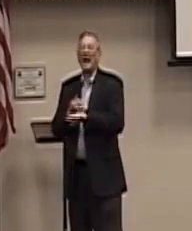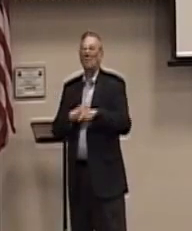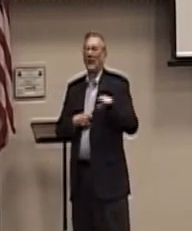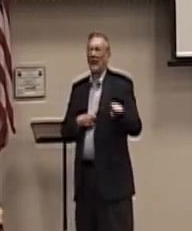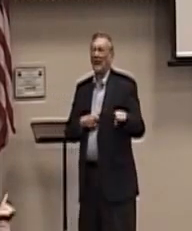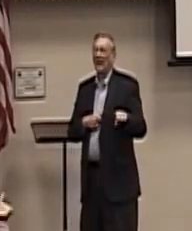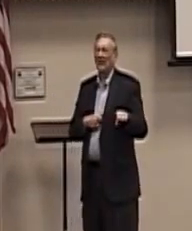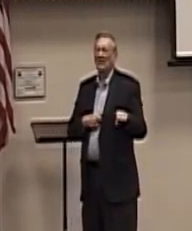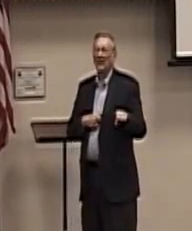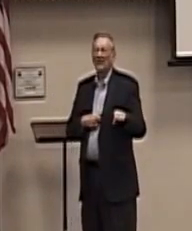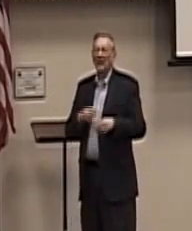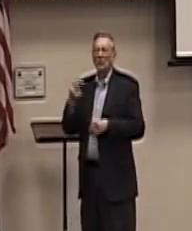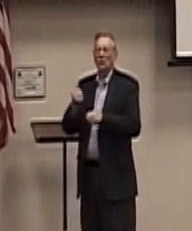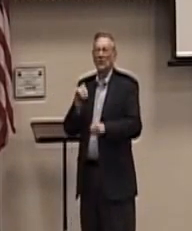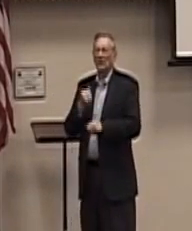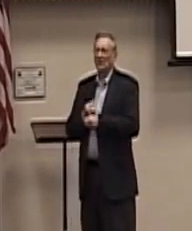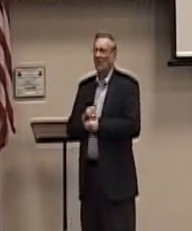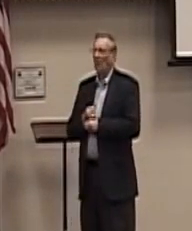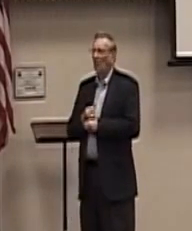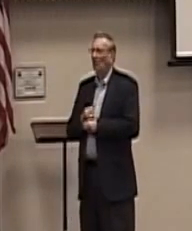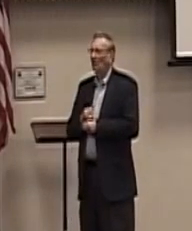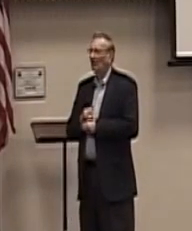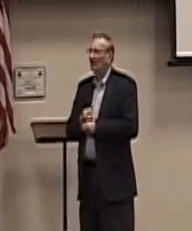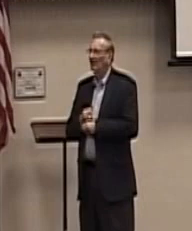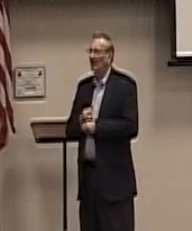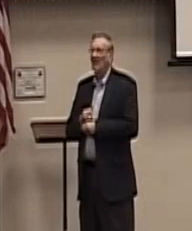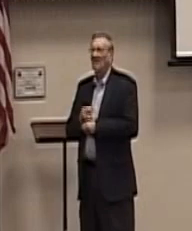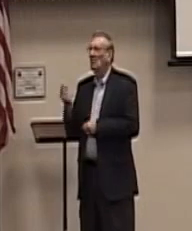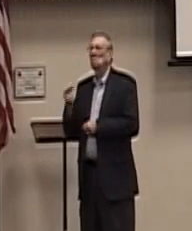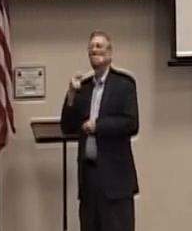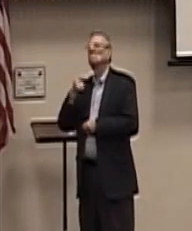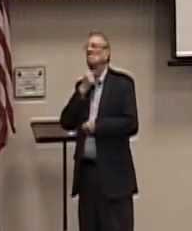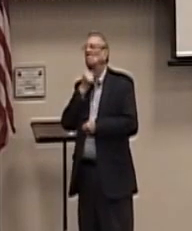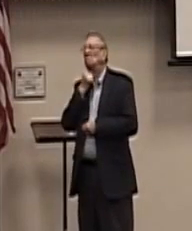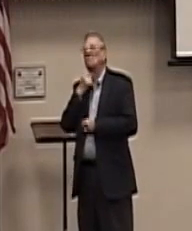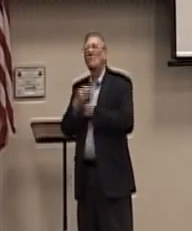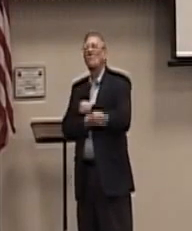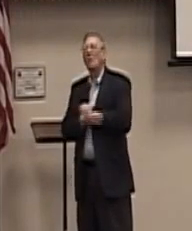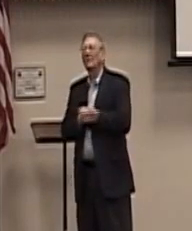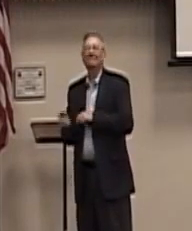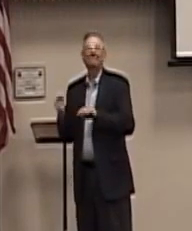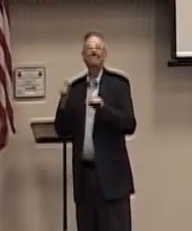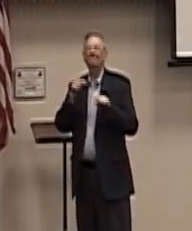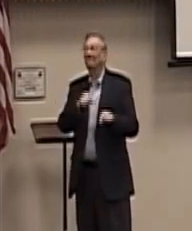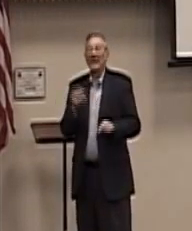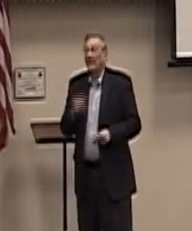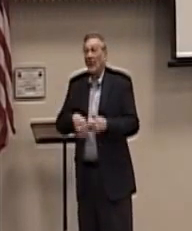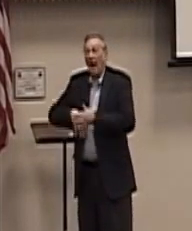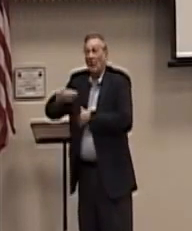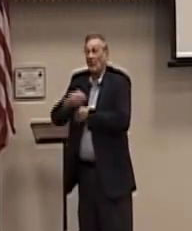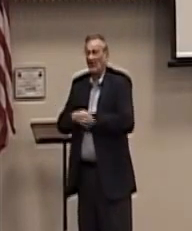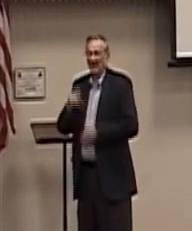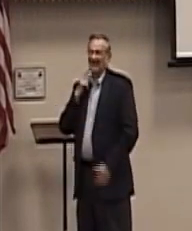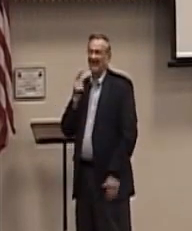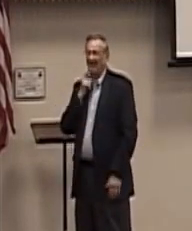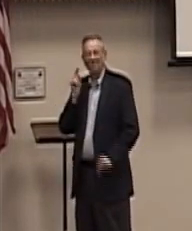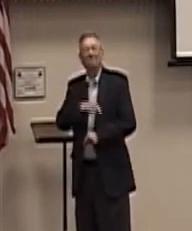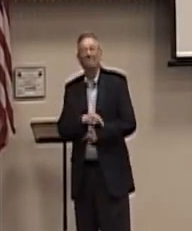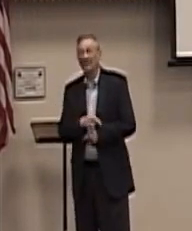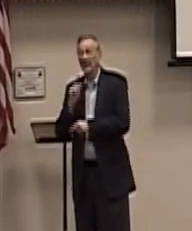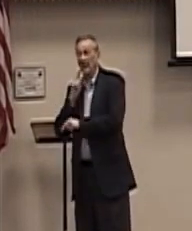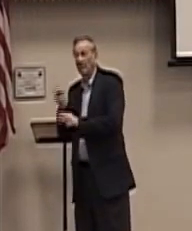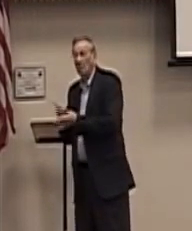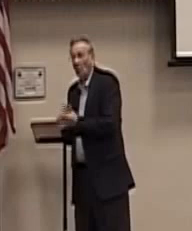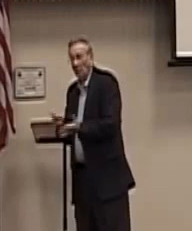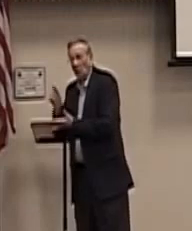I think it is now, not very long ago. They just want to go on their foreign mission trip. And they're a deaf couple, went through the deaf program